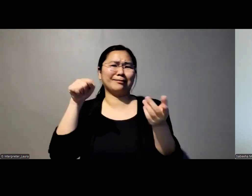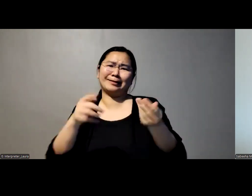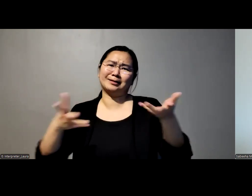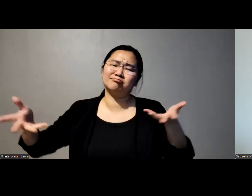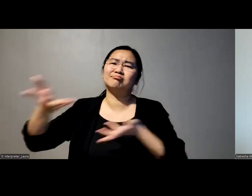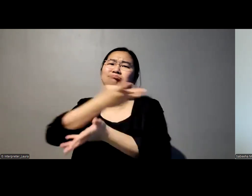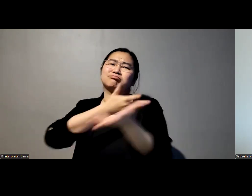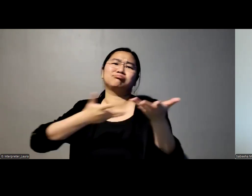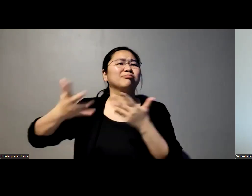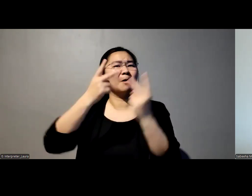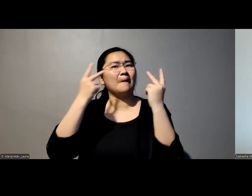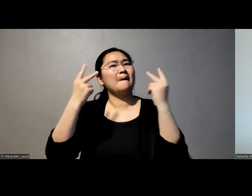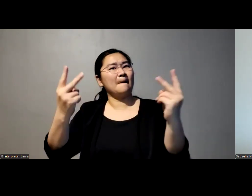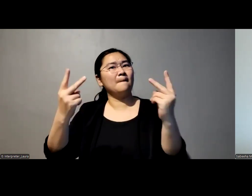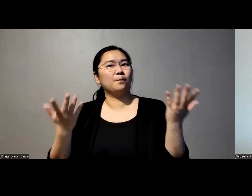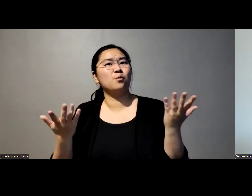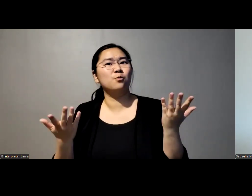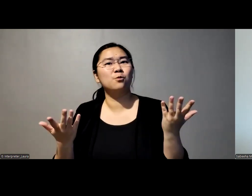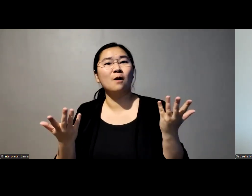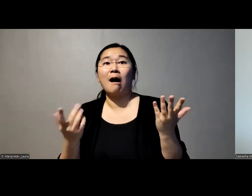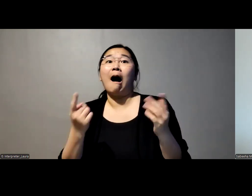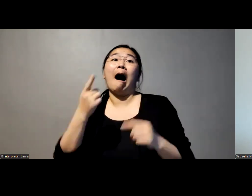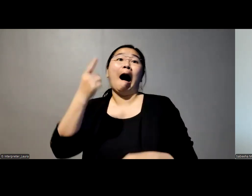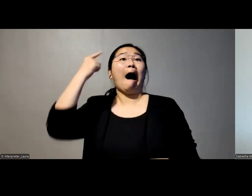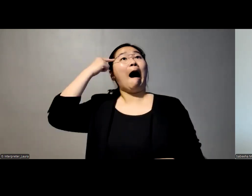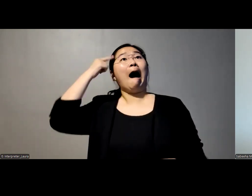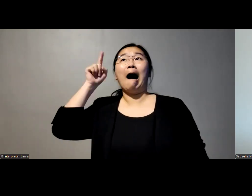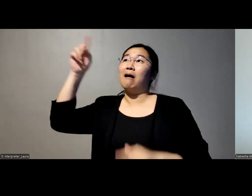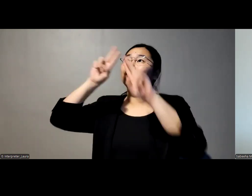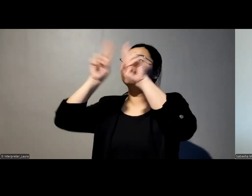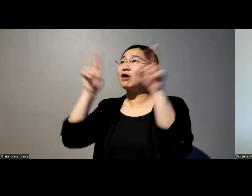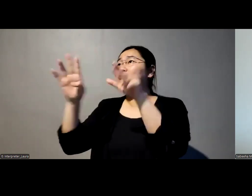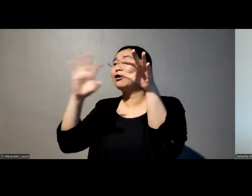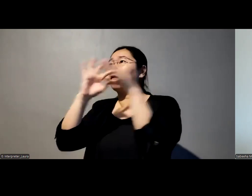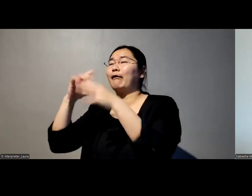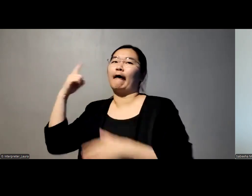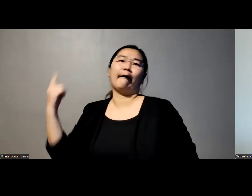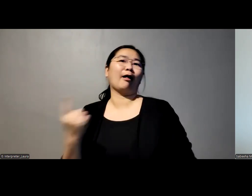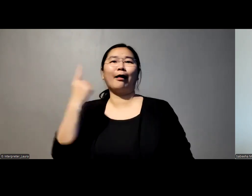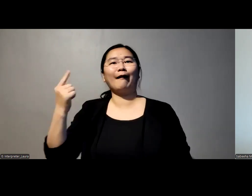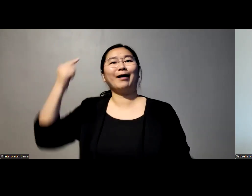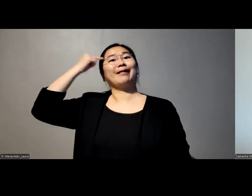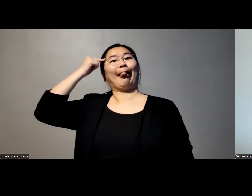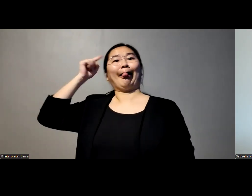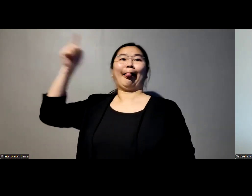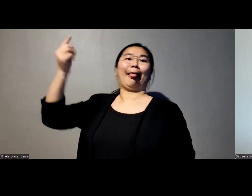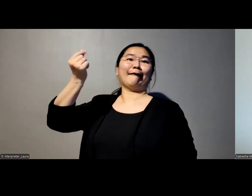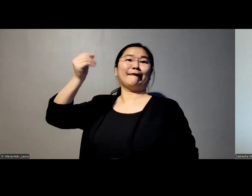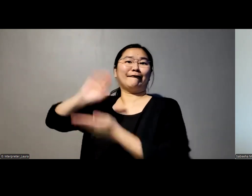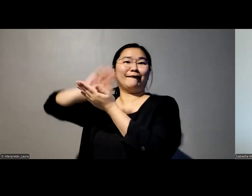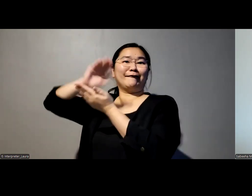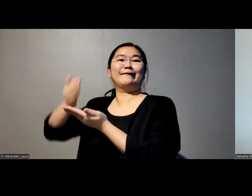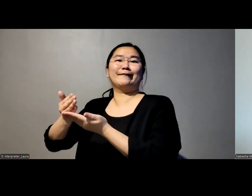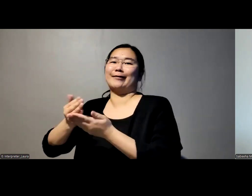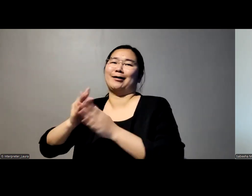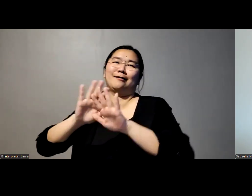our different regions, just so that we can all learn from each other. And secondly, was also very important that I picked